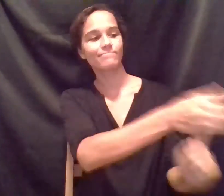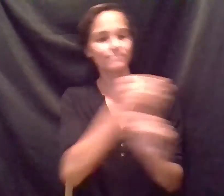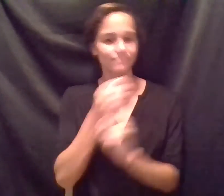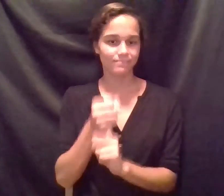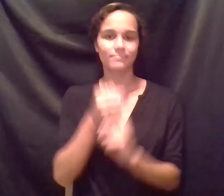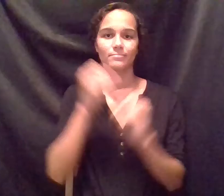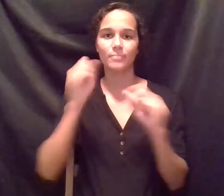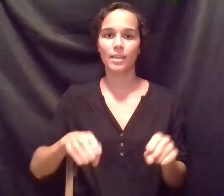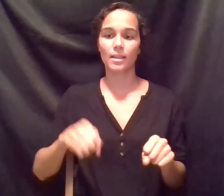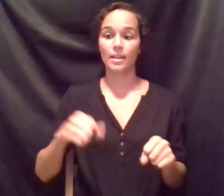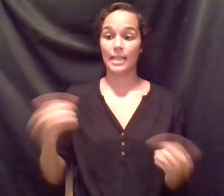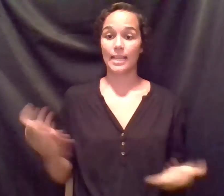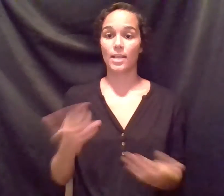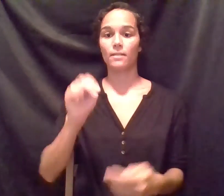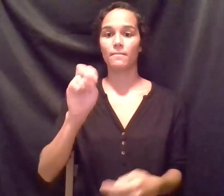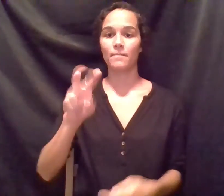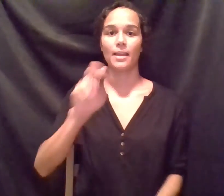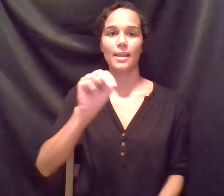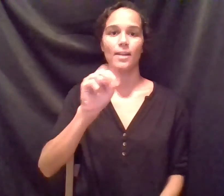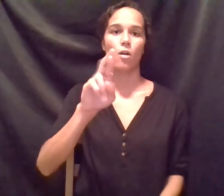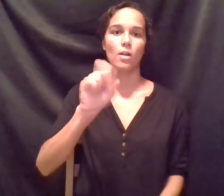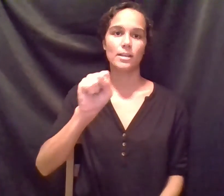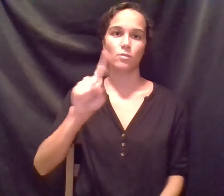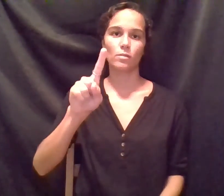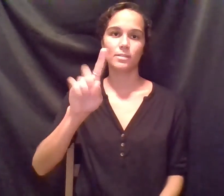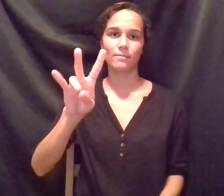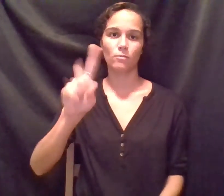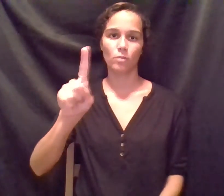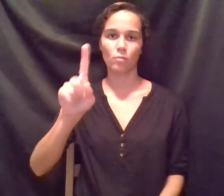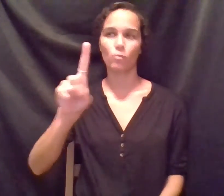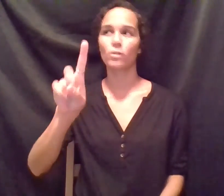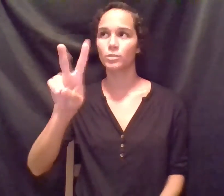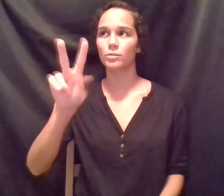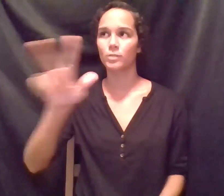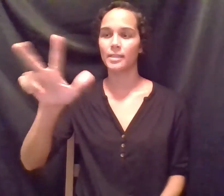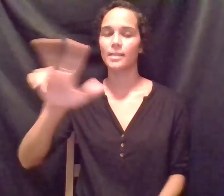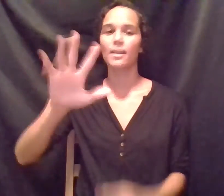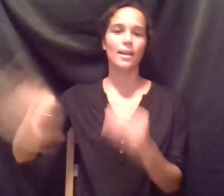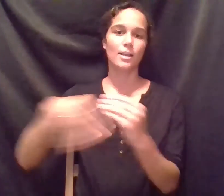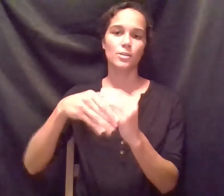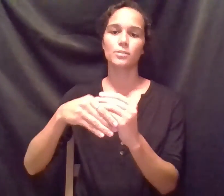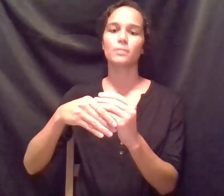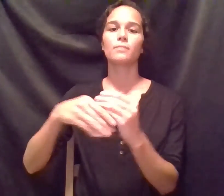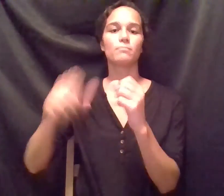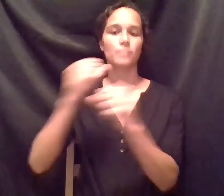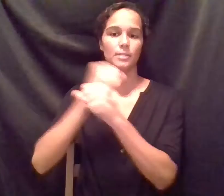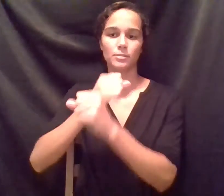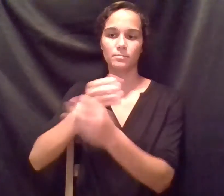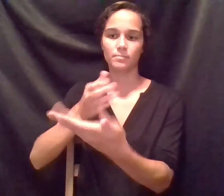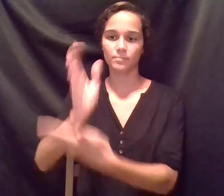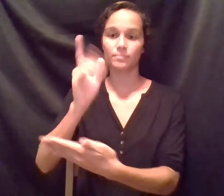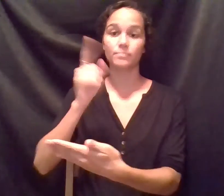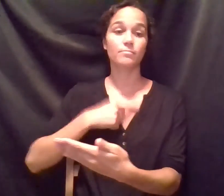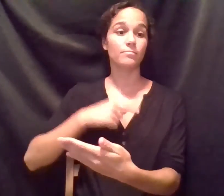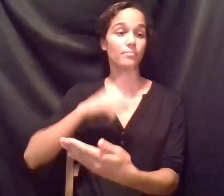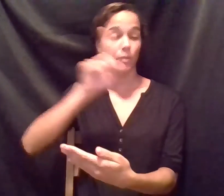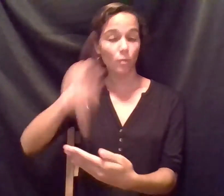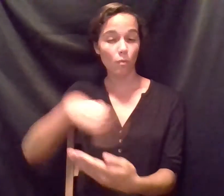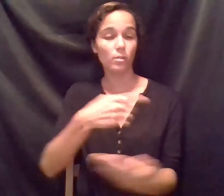NRS 171123, they are only allowed to detain you for a reasonable amount of time to effectuate the